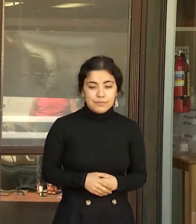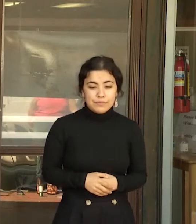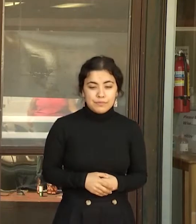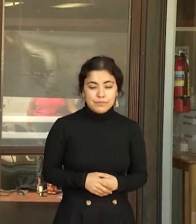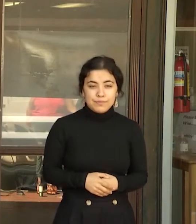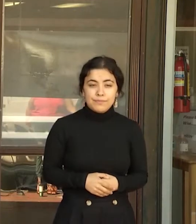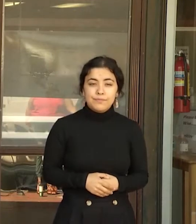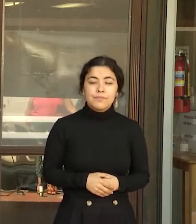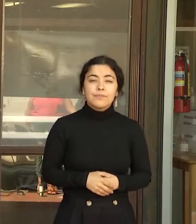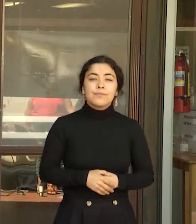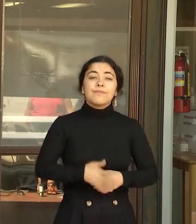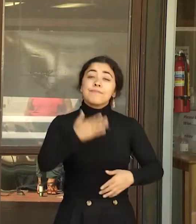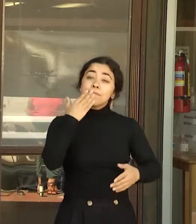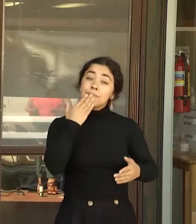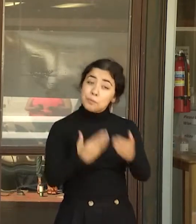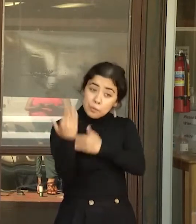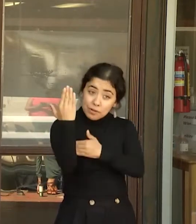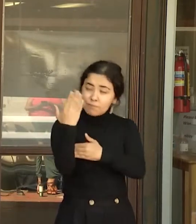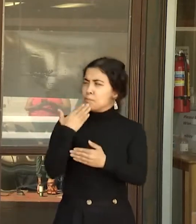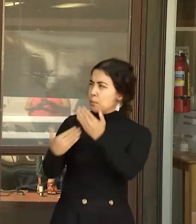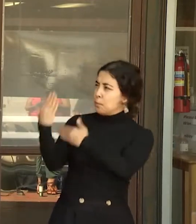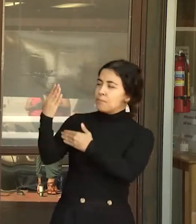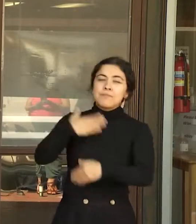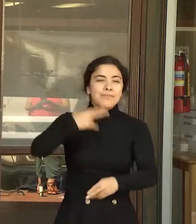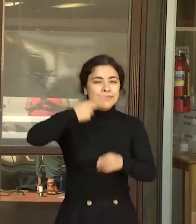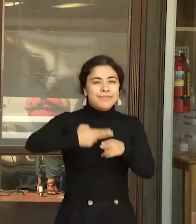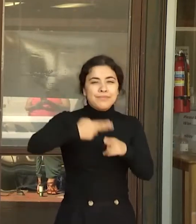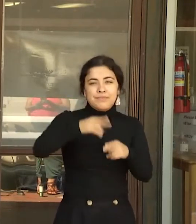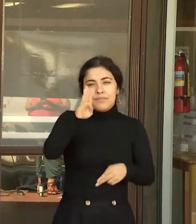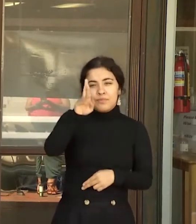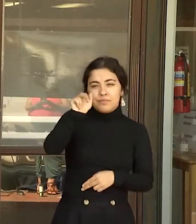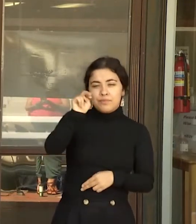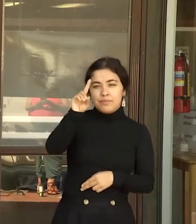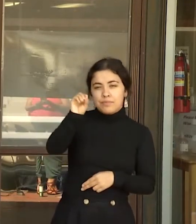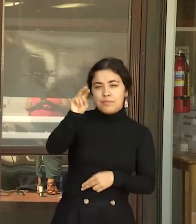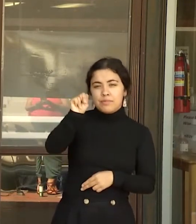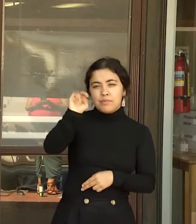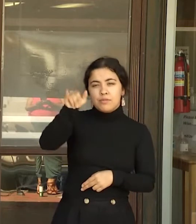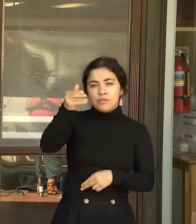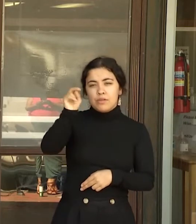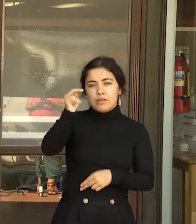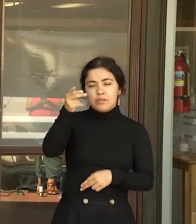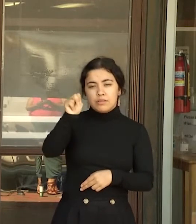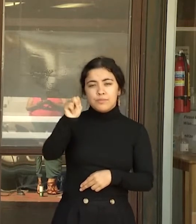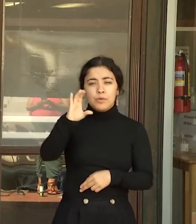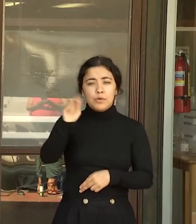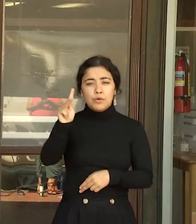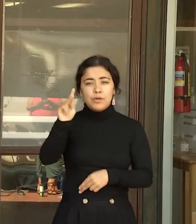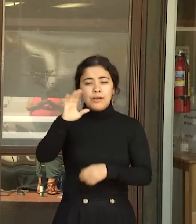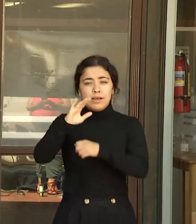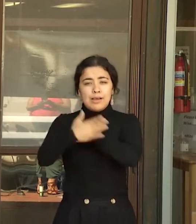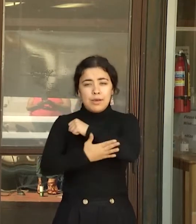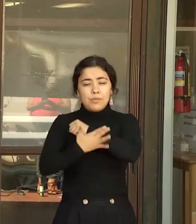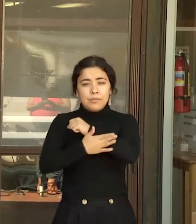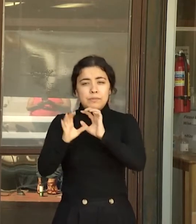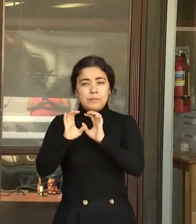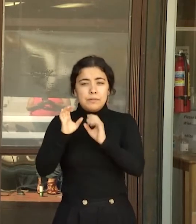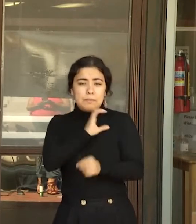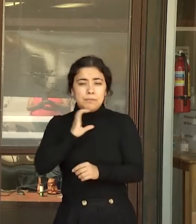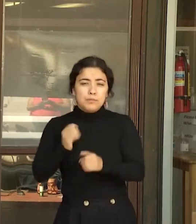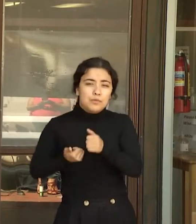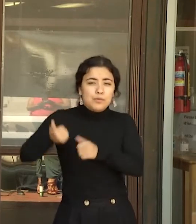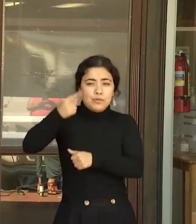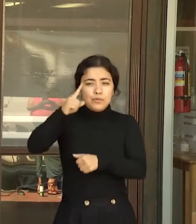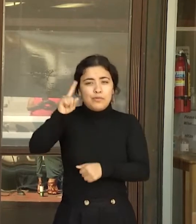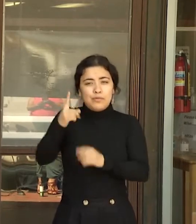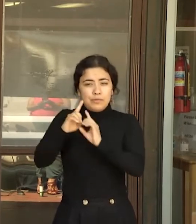Good morning. My name is Brandon Johnson, Cook County Commissioner of the 1st District. Thank you, Madam President, for your leadership